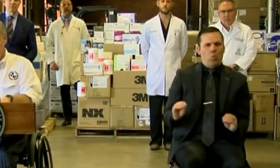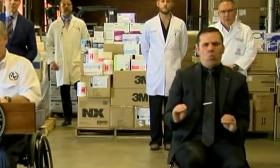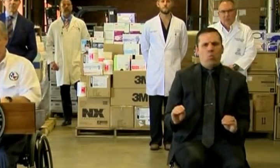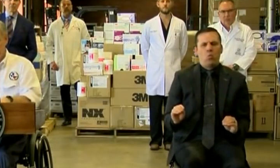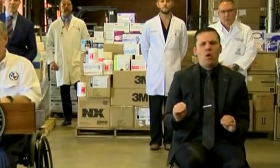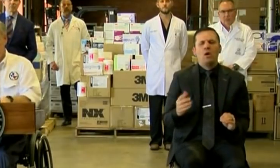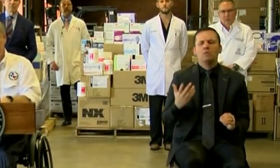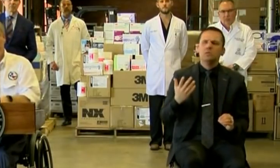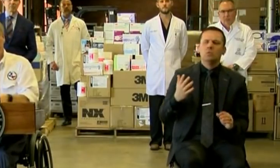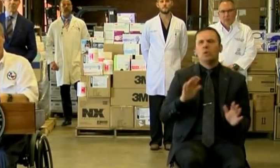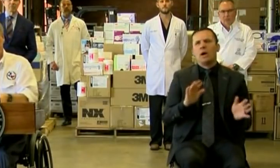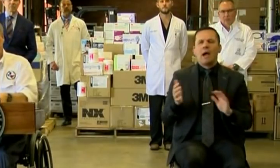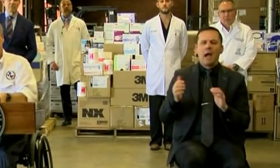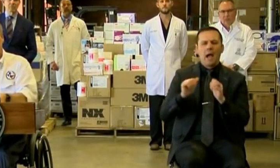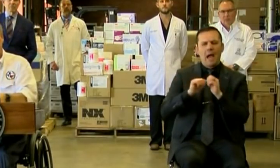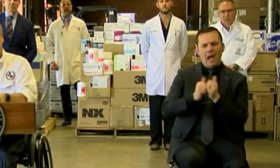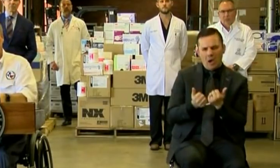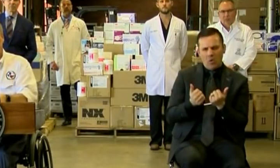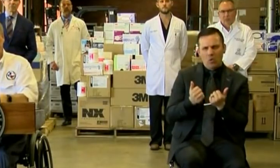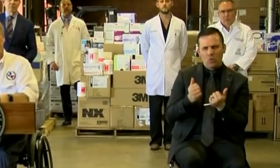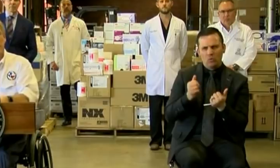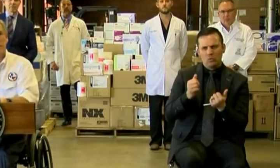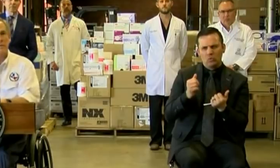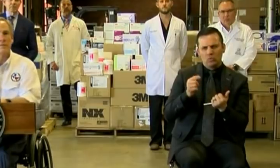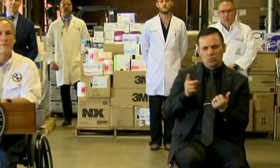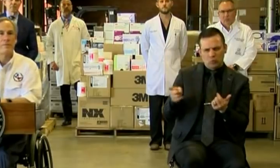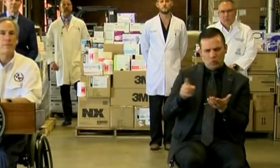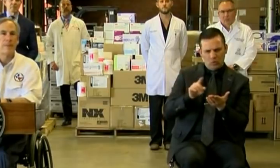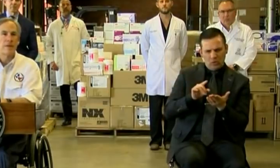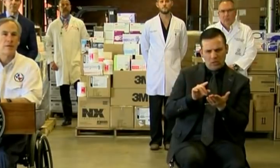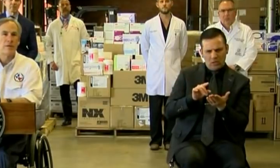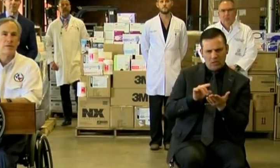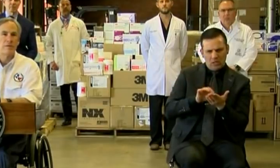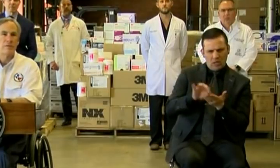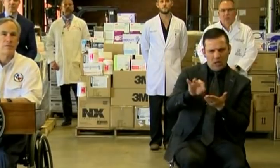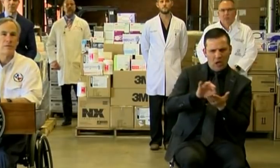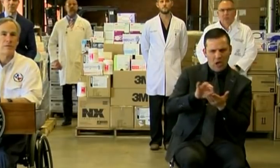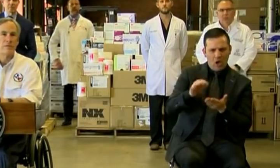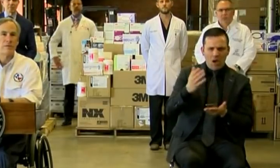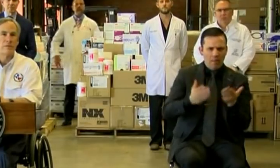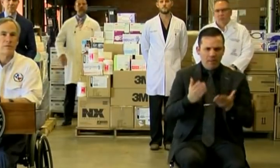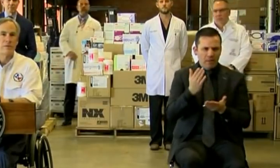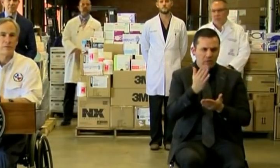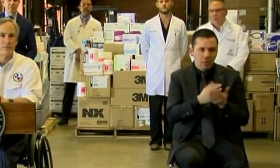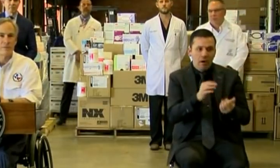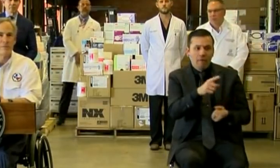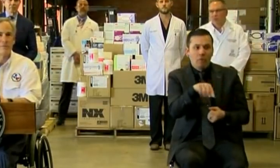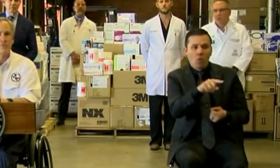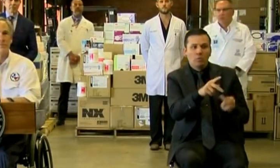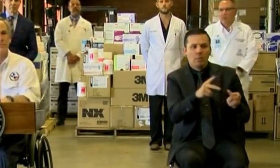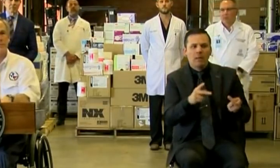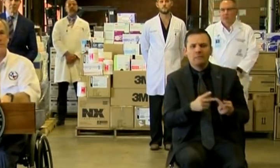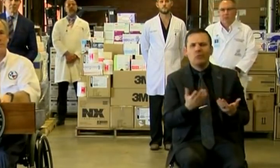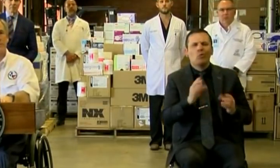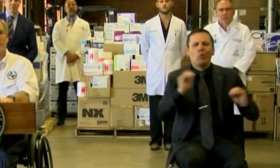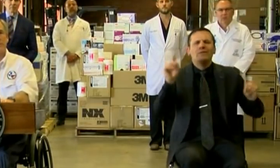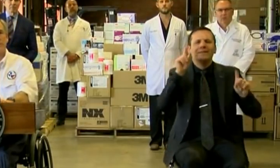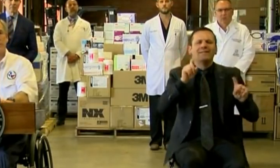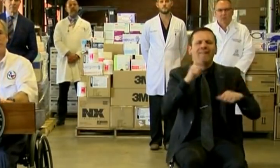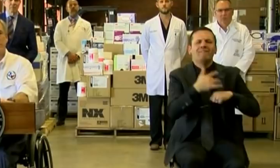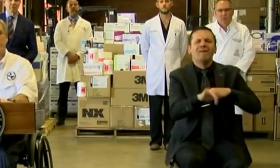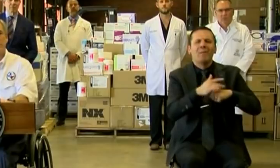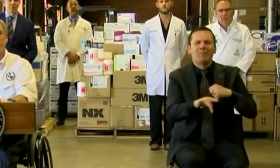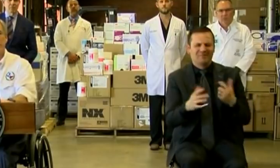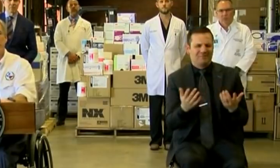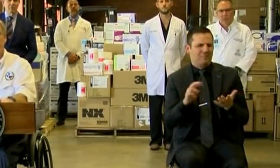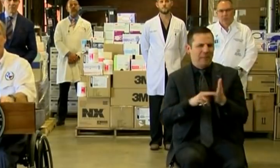I guess, how do you sort of count the fact that maybe in some of these counties testing is not available? I guess, sort of, how are